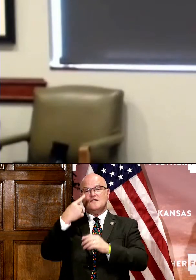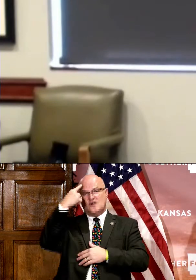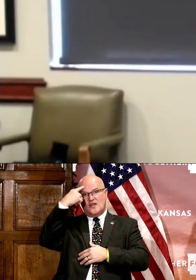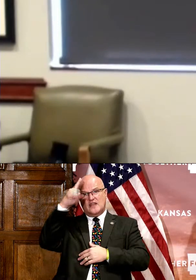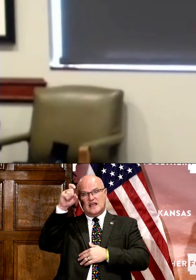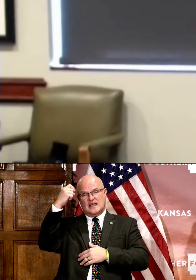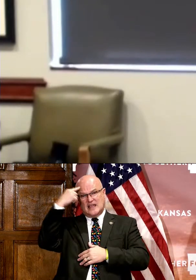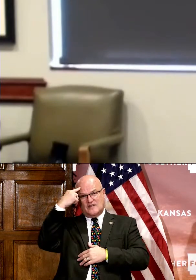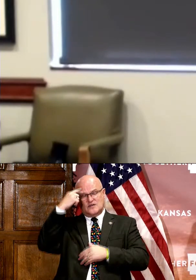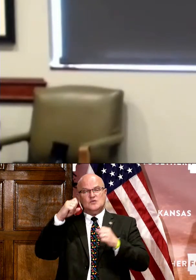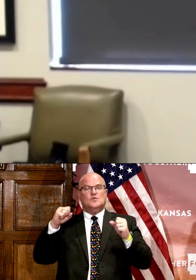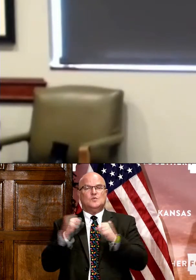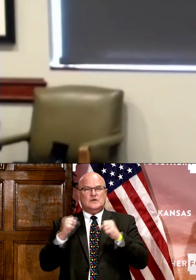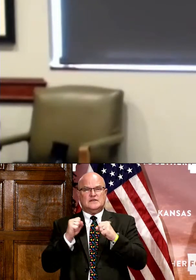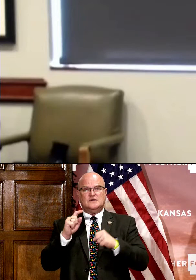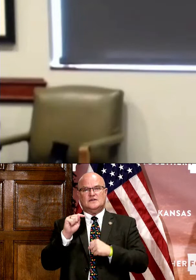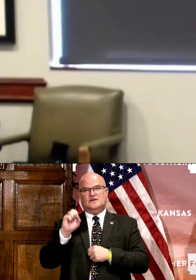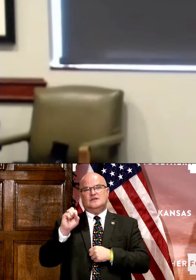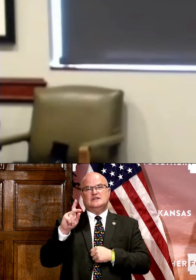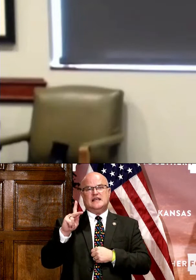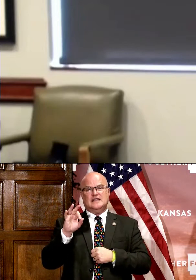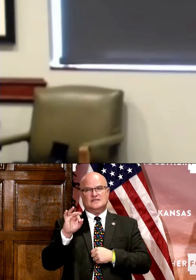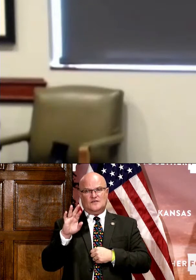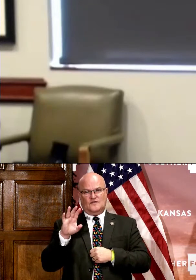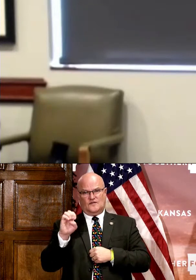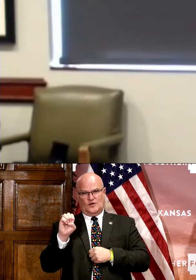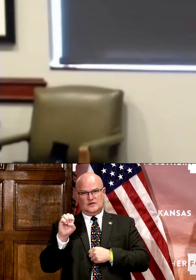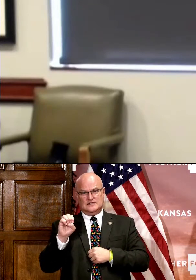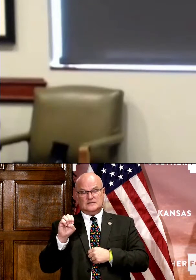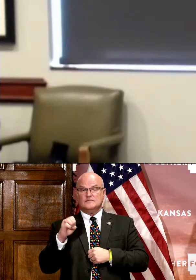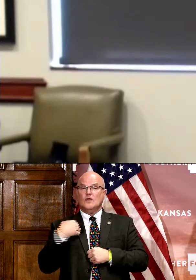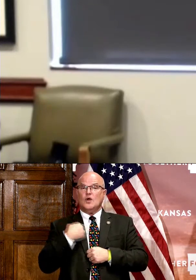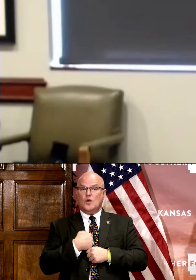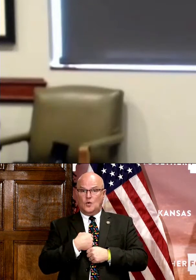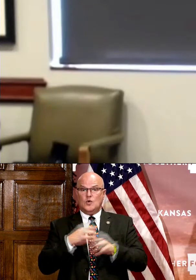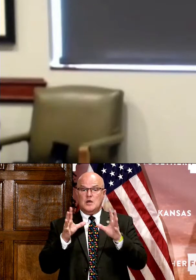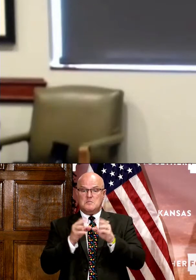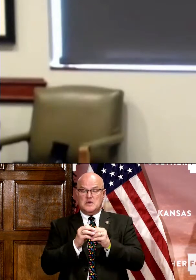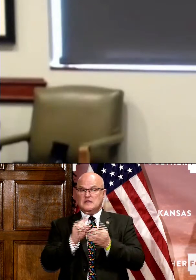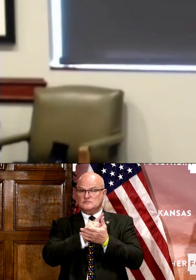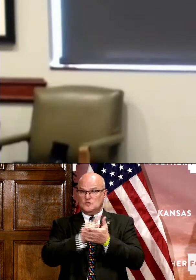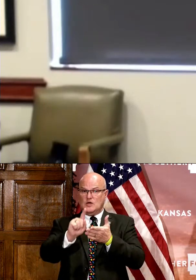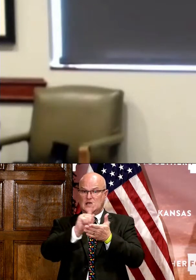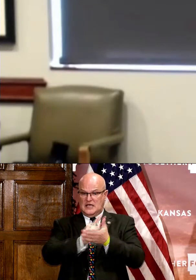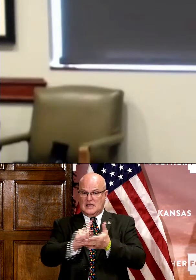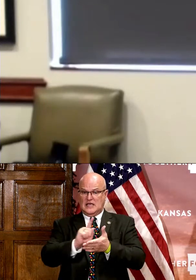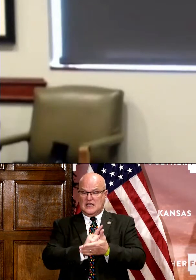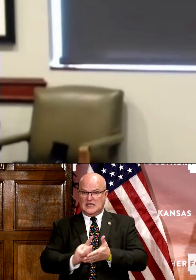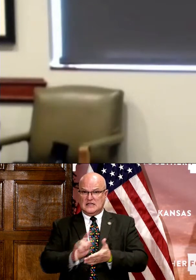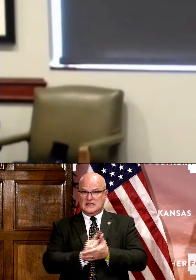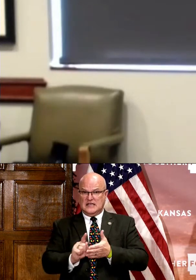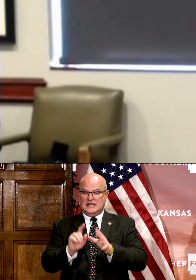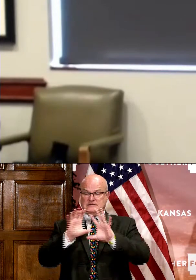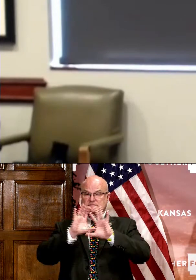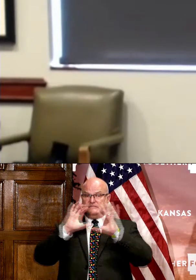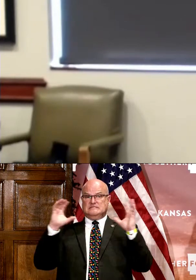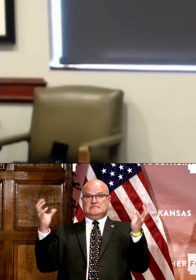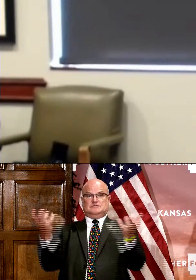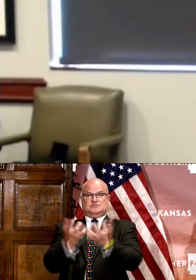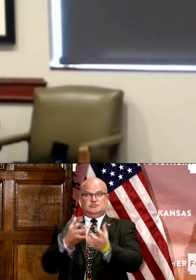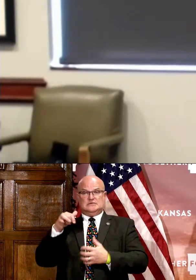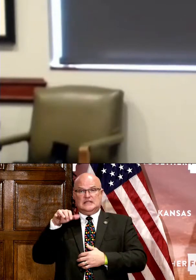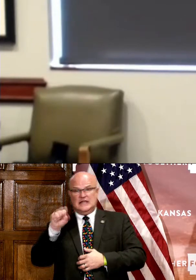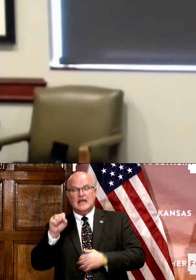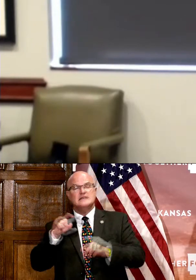Winter Task Force. As a task force, we are meeting weekly, not only as an entire task force, but